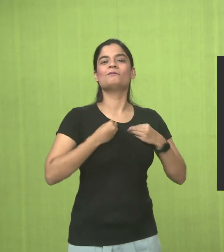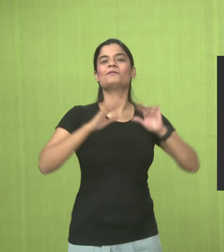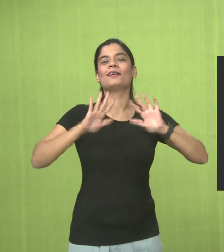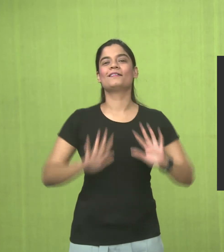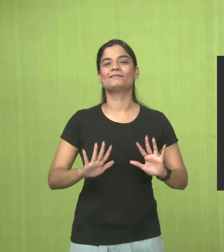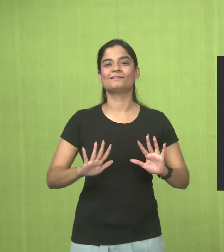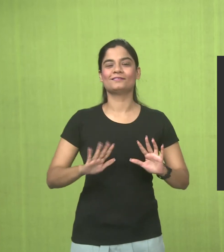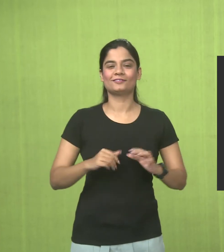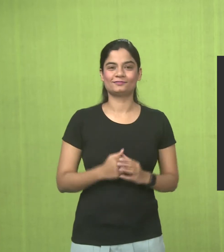area.